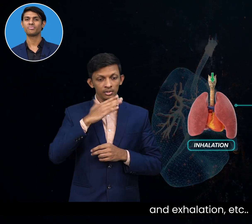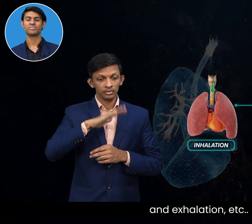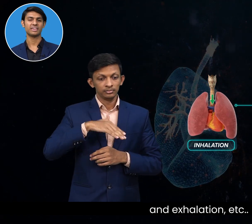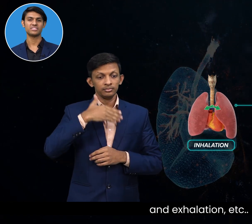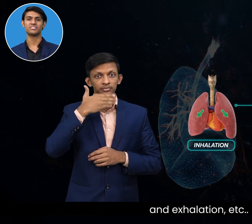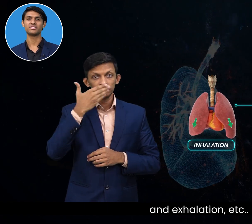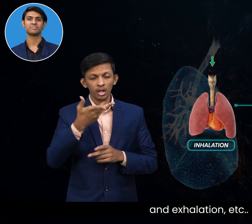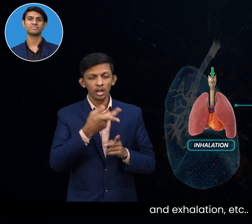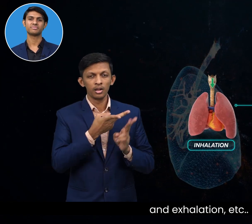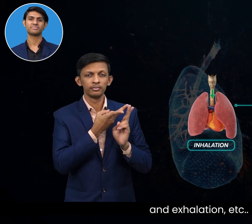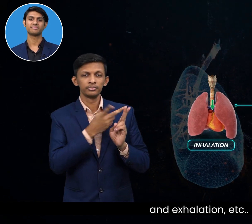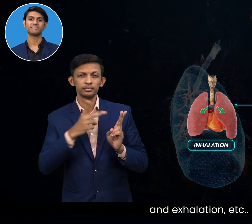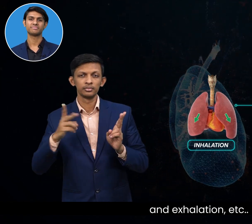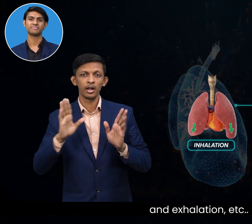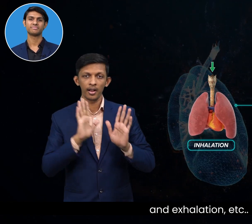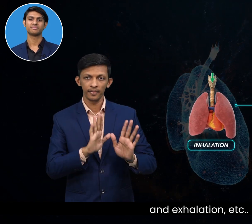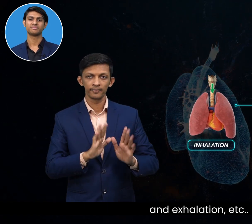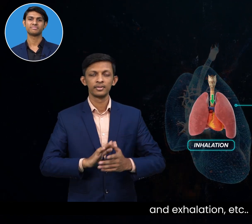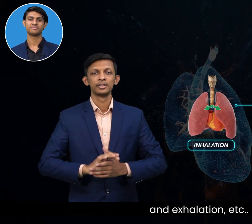exhalation, etc.